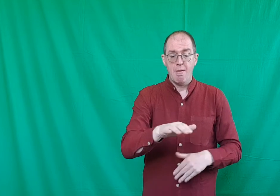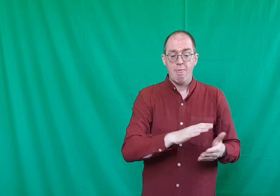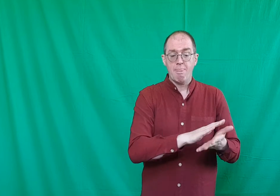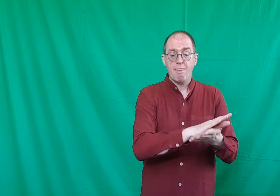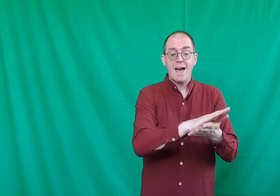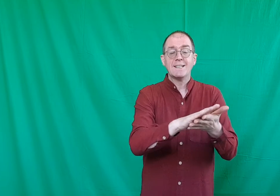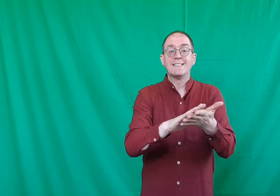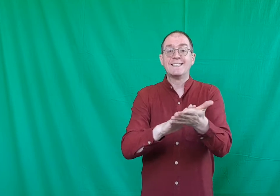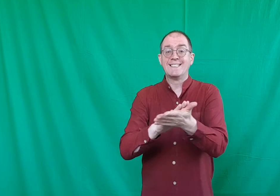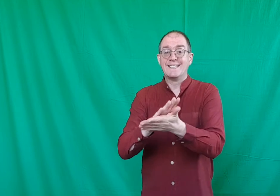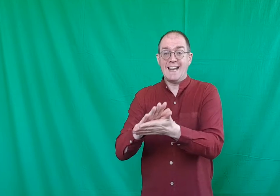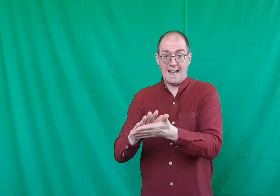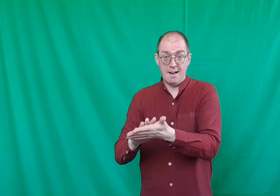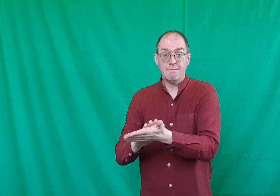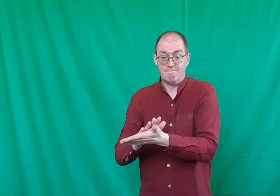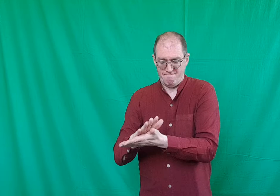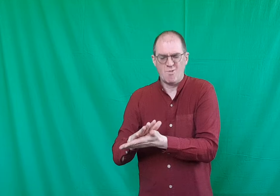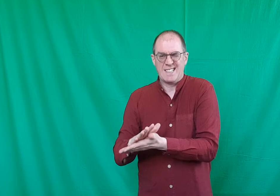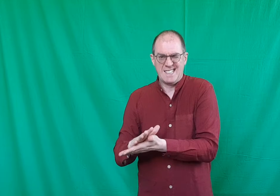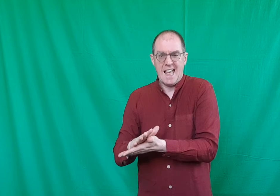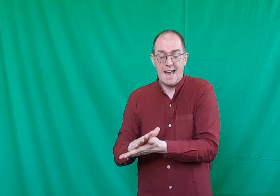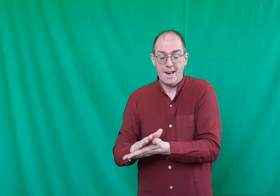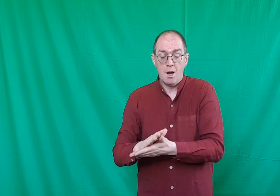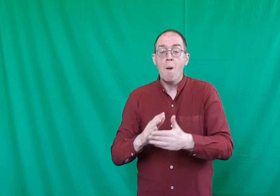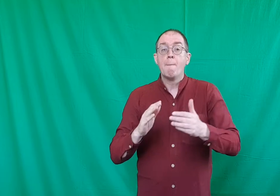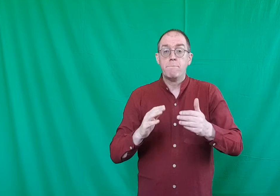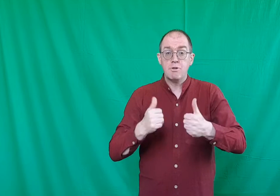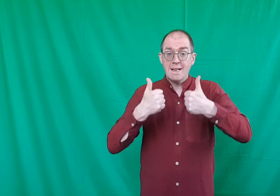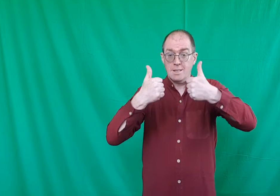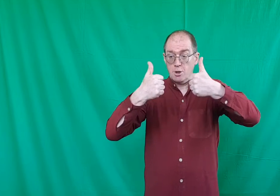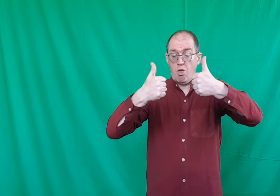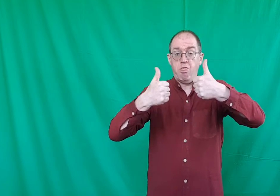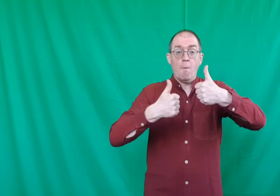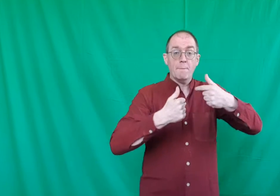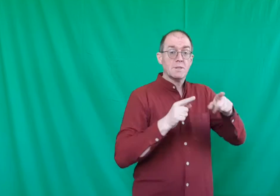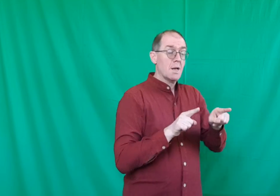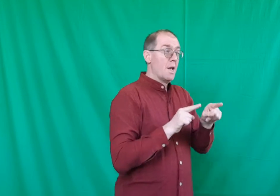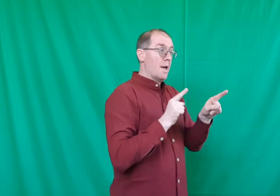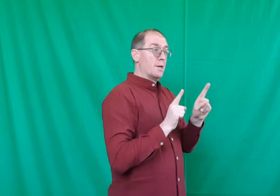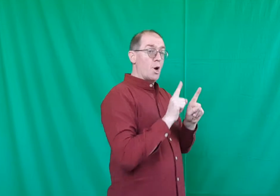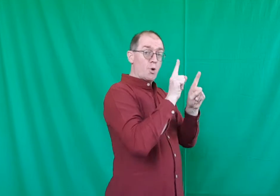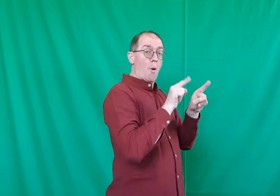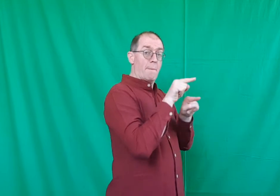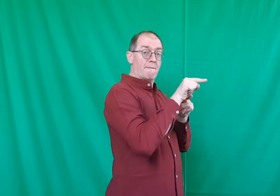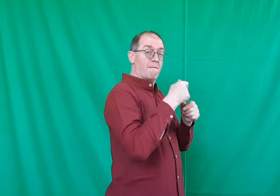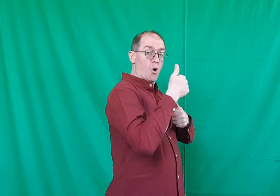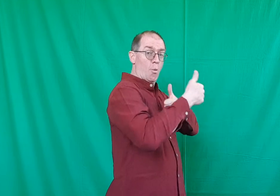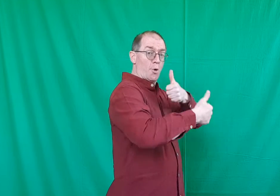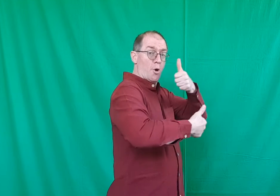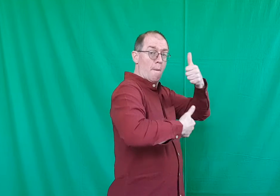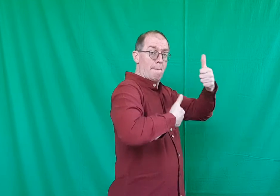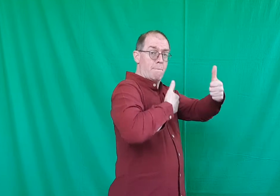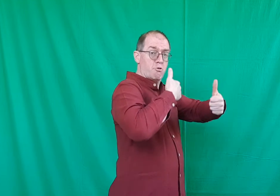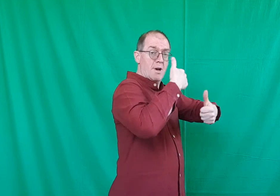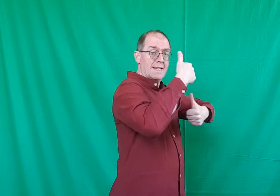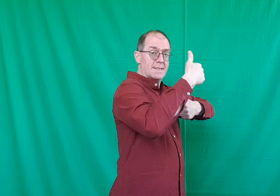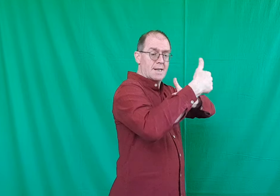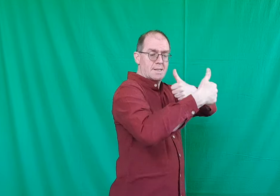They're singing, singing. Praises. Thumbs. It goes up and forward. Praises.